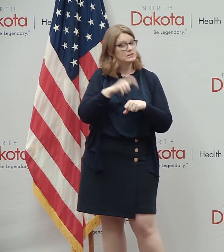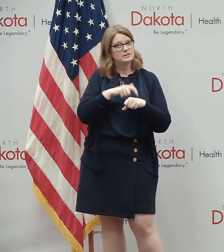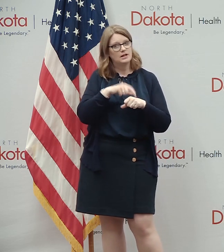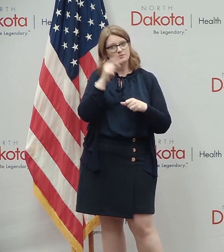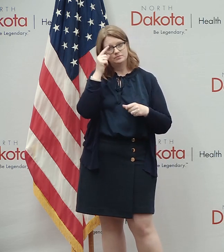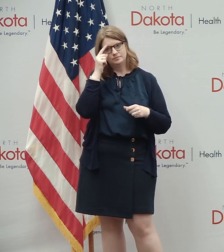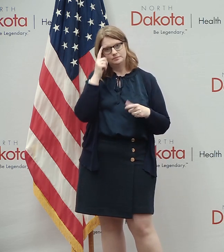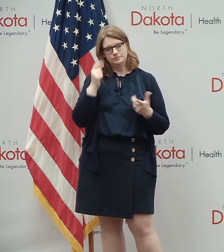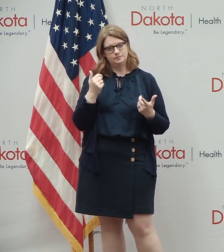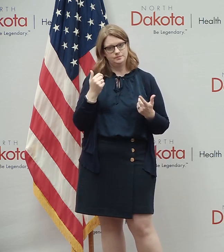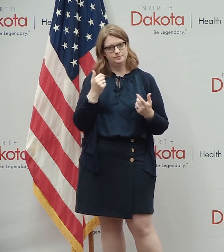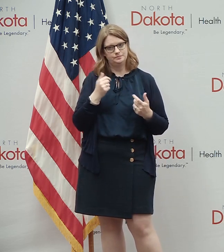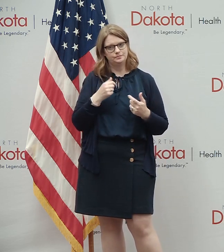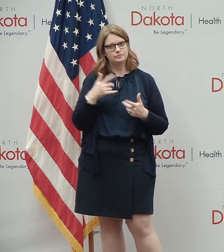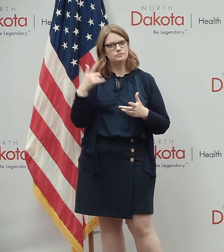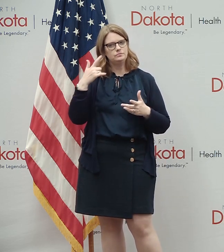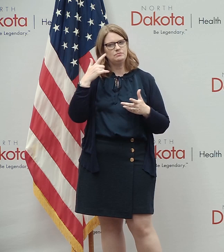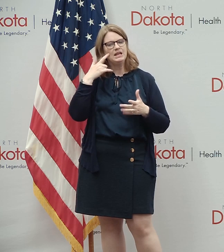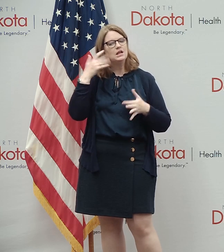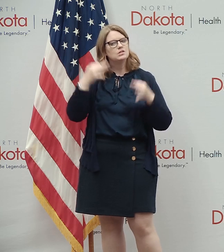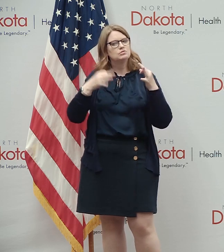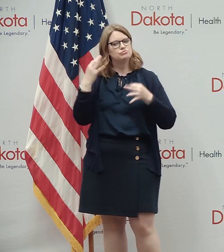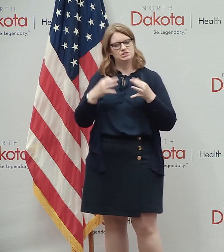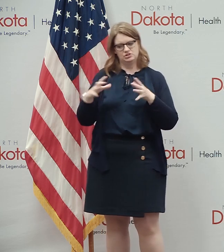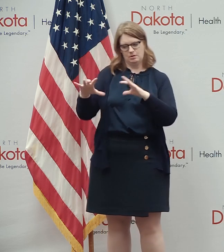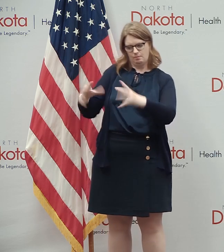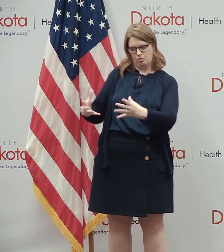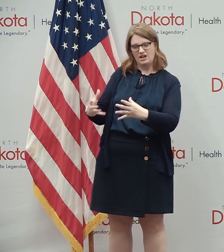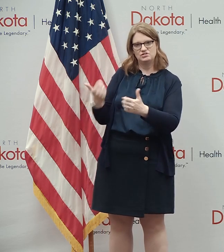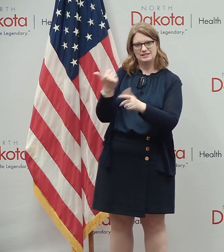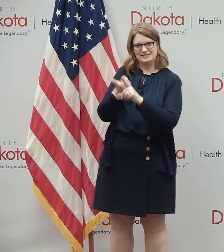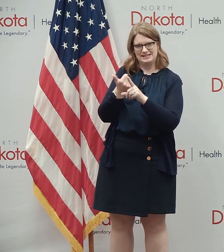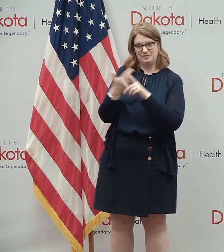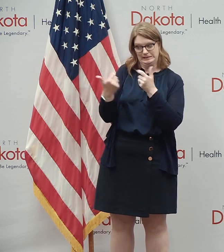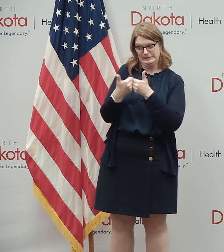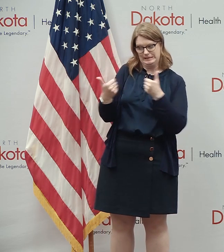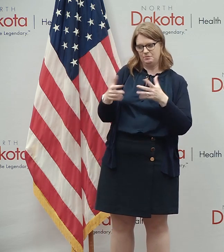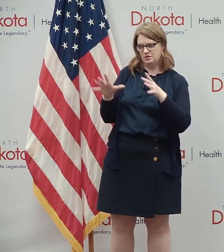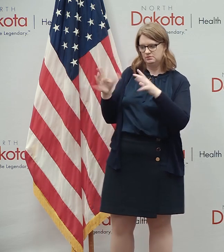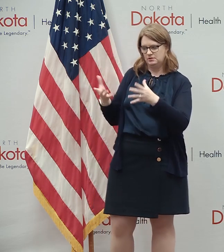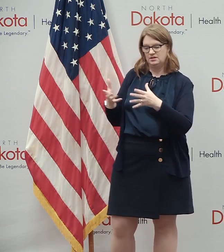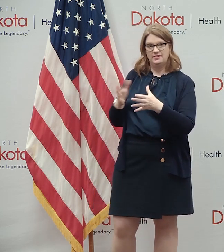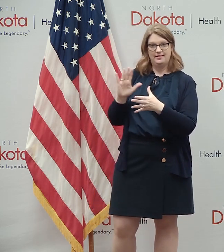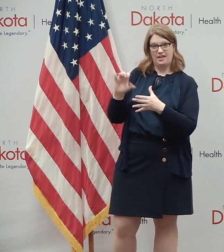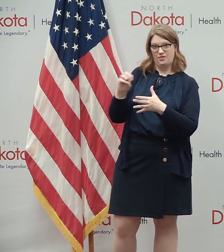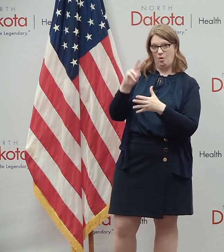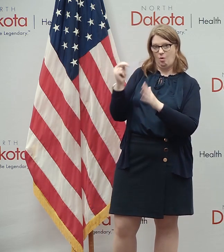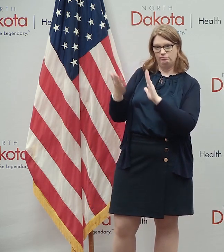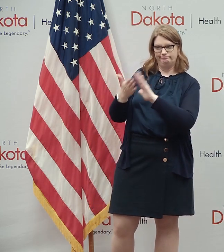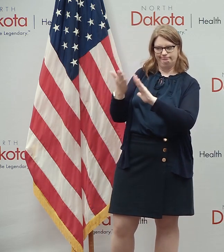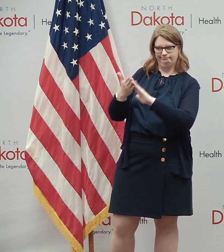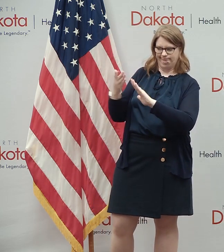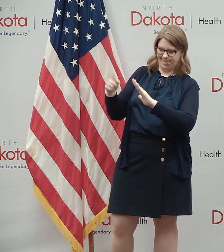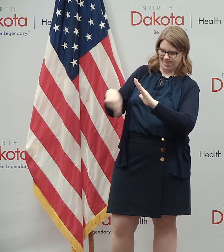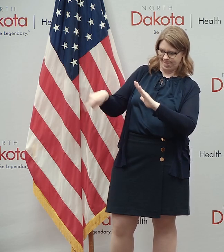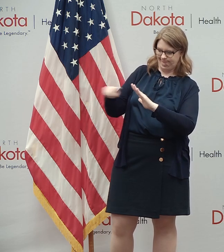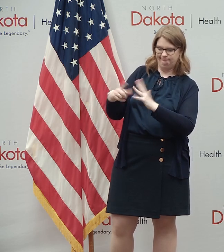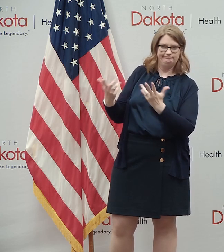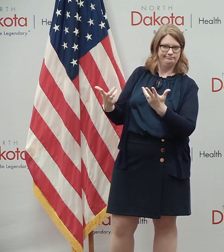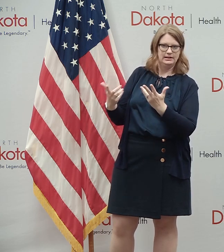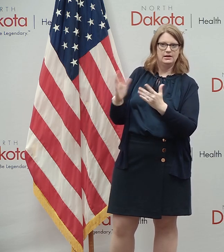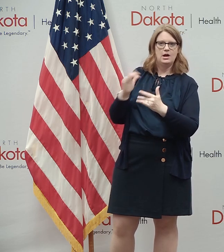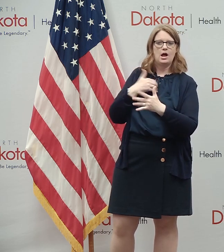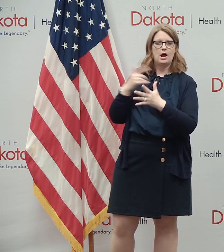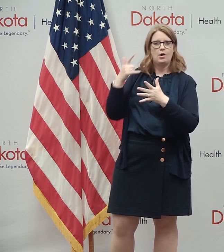that the judicial branch is a separate branch of government. They've got a whole set of operations that they need to operate and run.